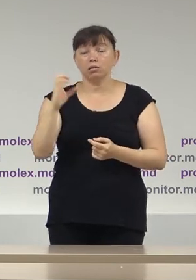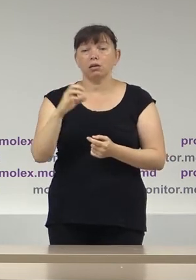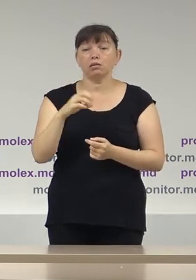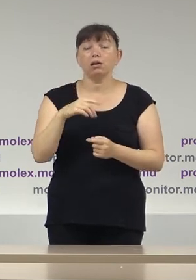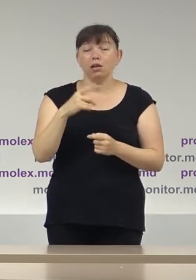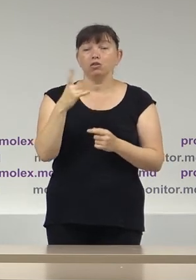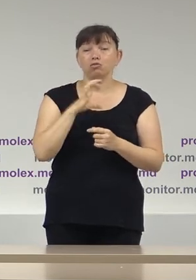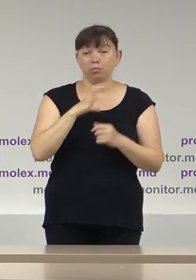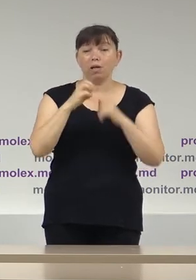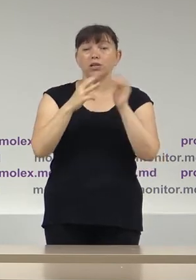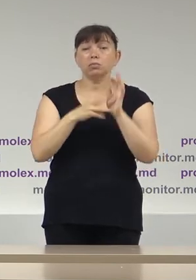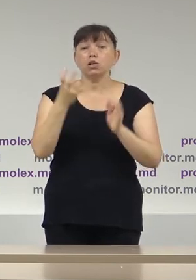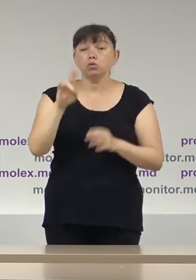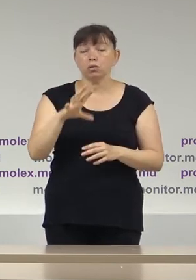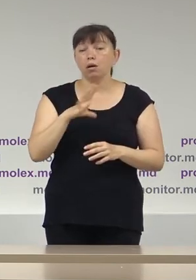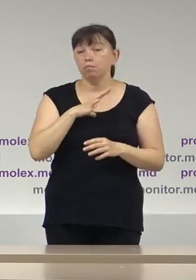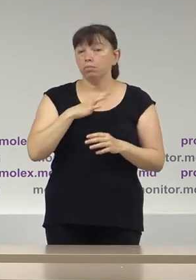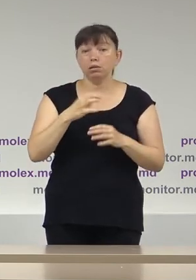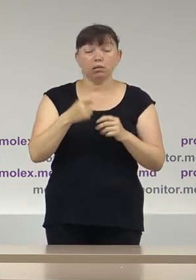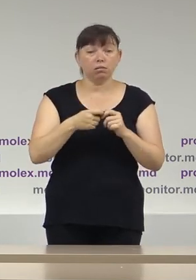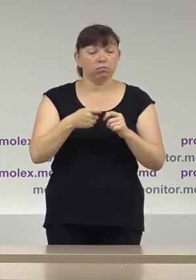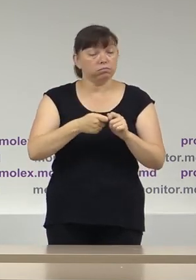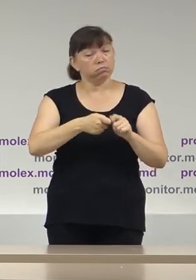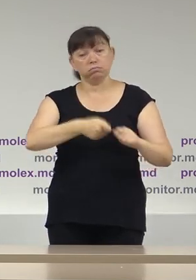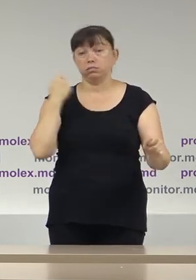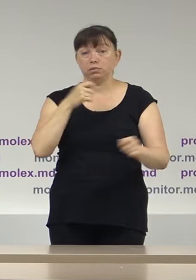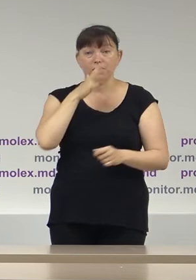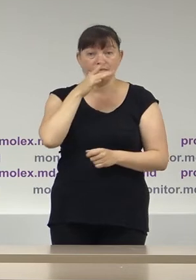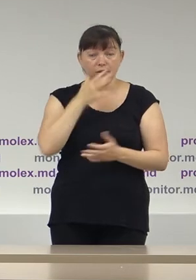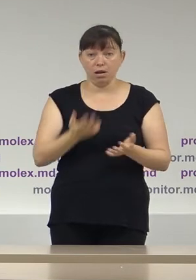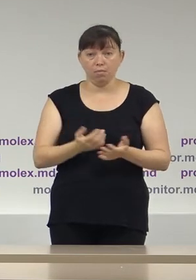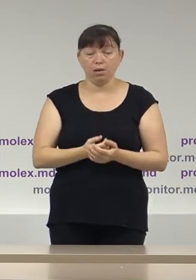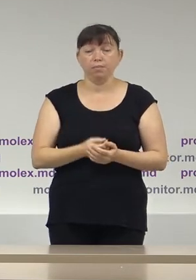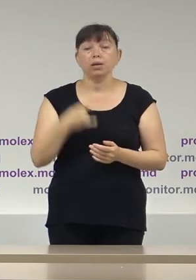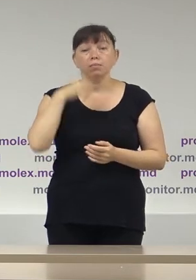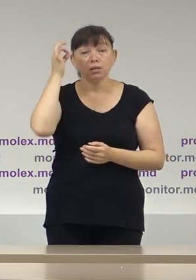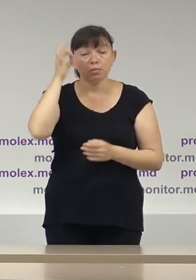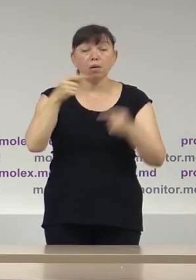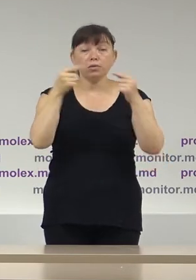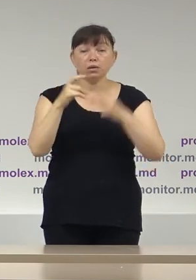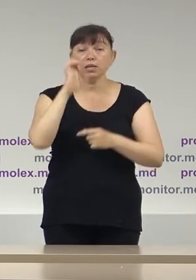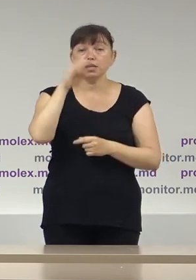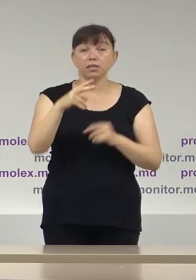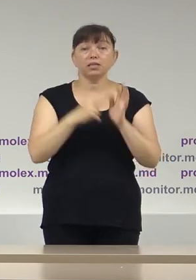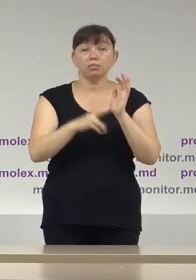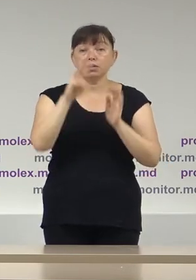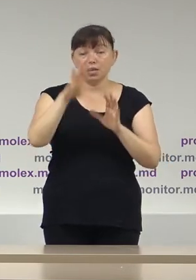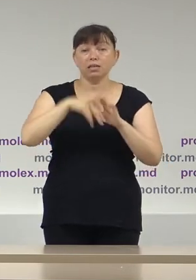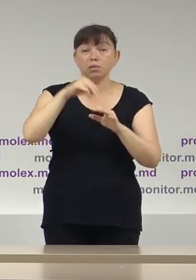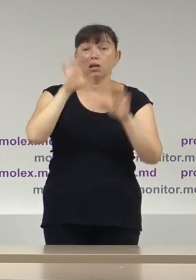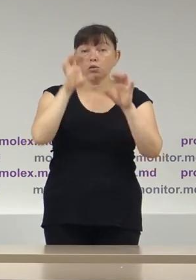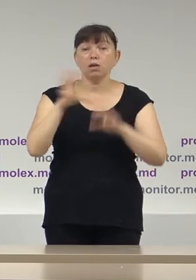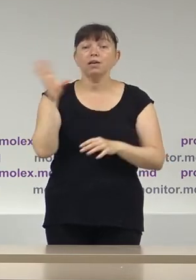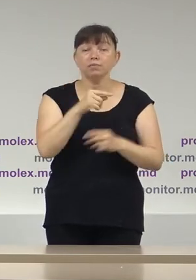as well as in case of another filed by Pachi against Actions and Solidarity Party filed on 18th of June, the